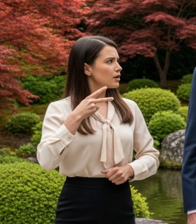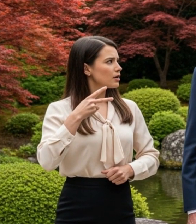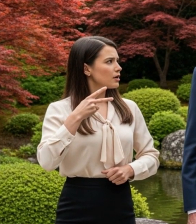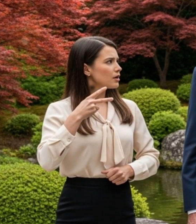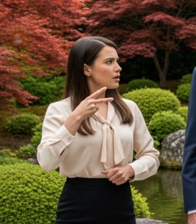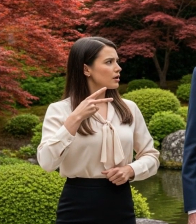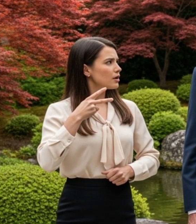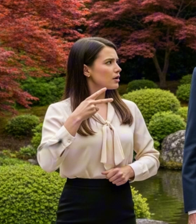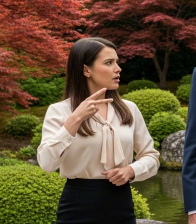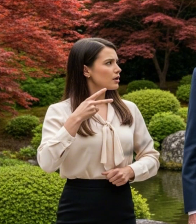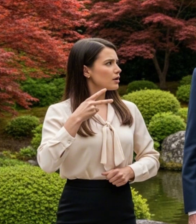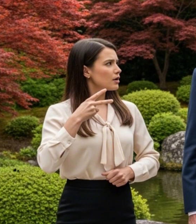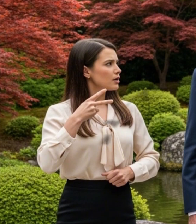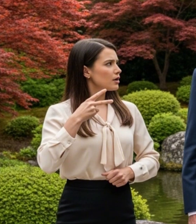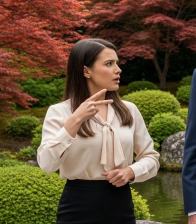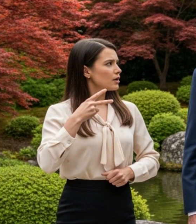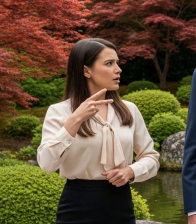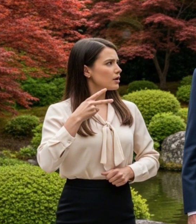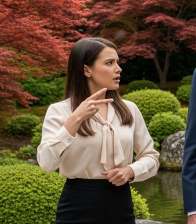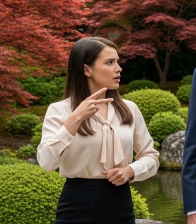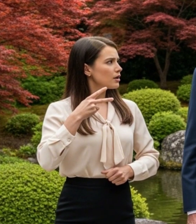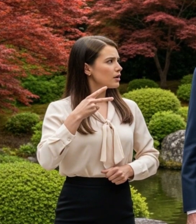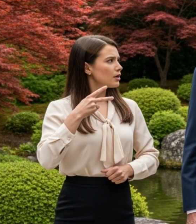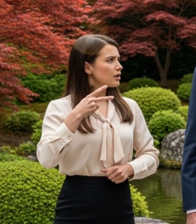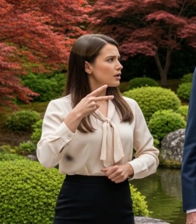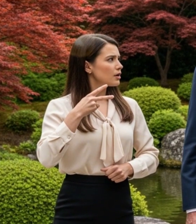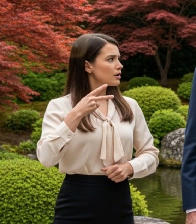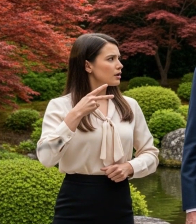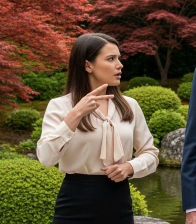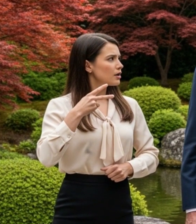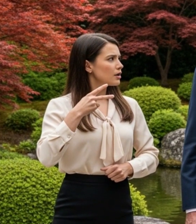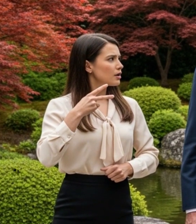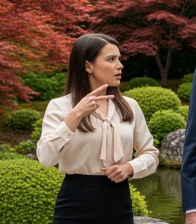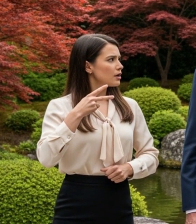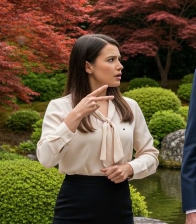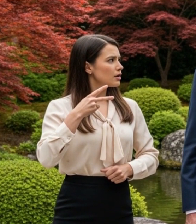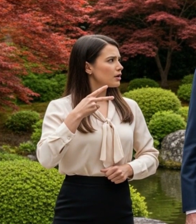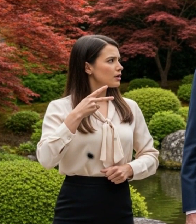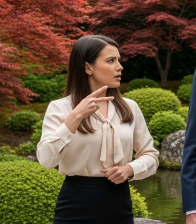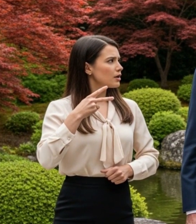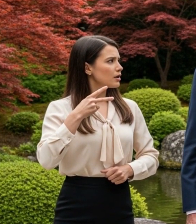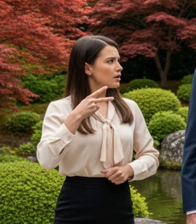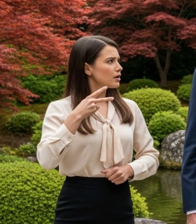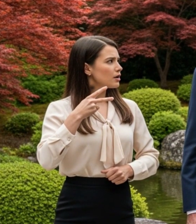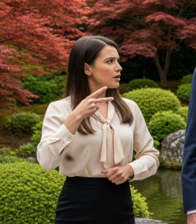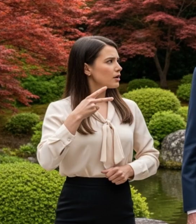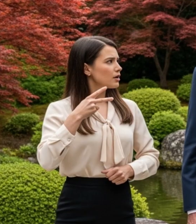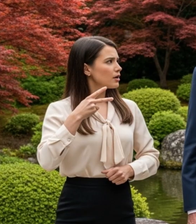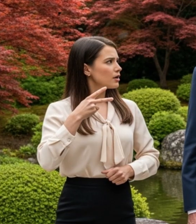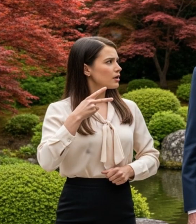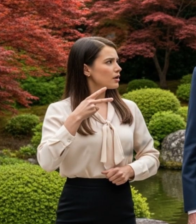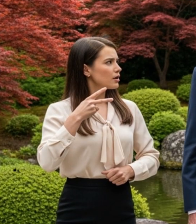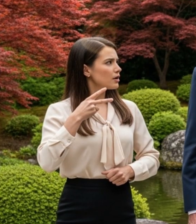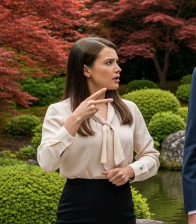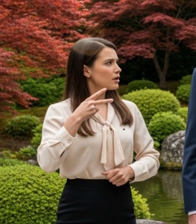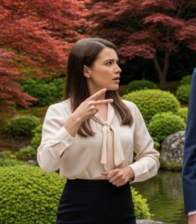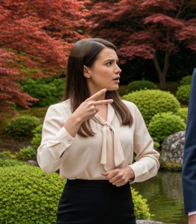his estate this afternoon." Ilara nearly dropped her phone. They what?" "I don't know what